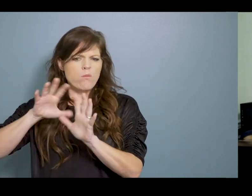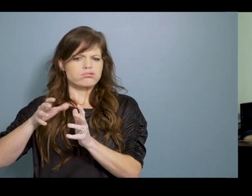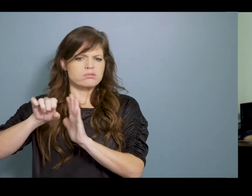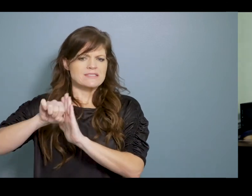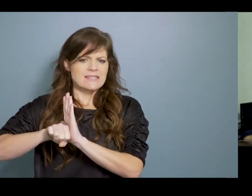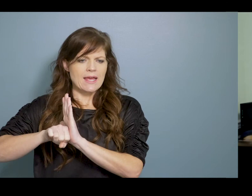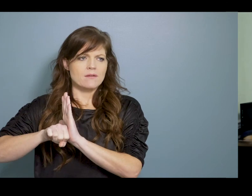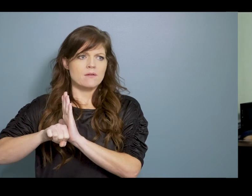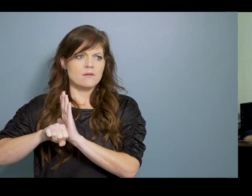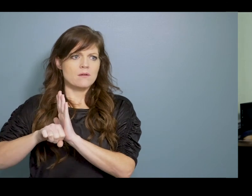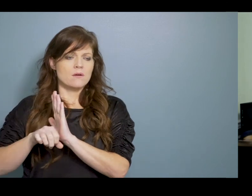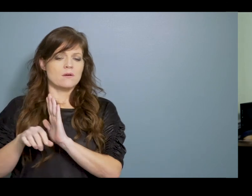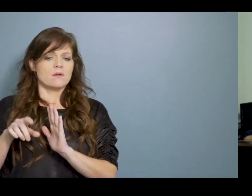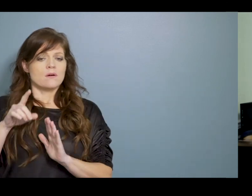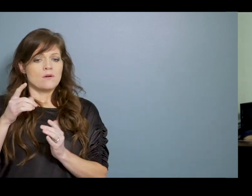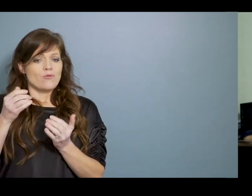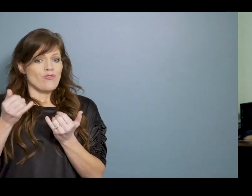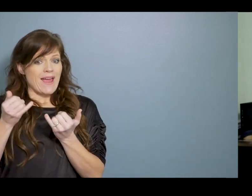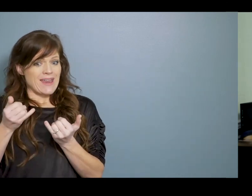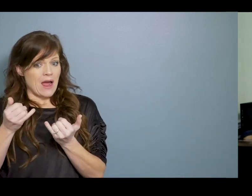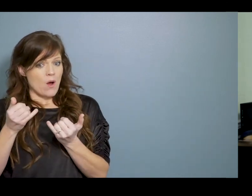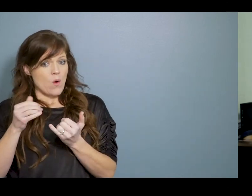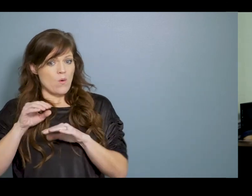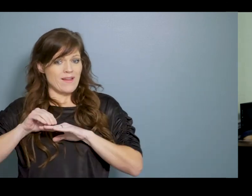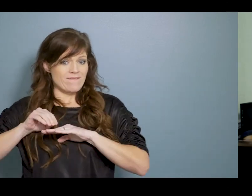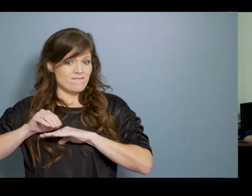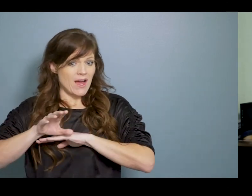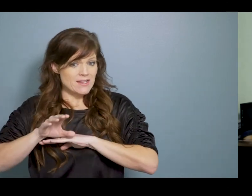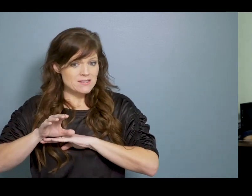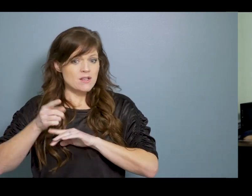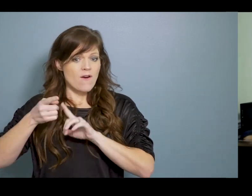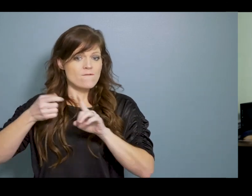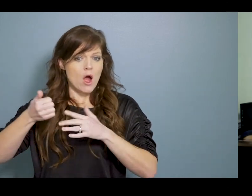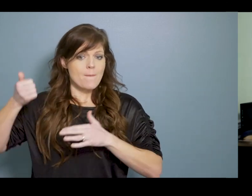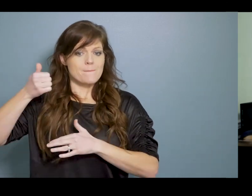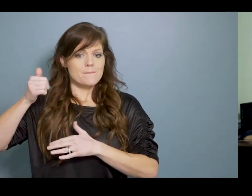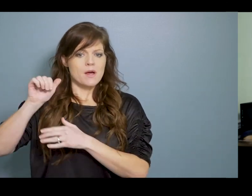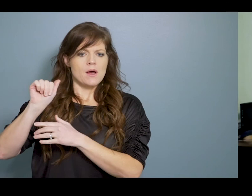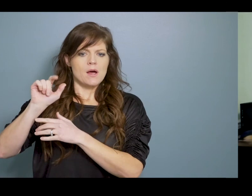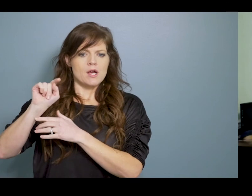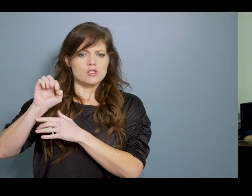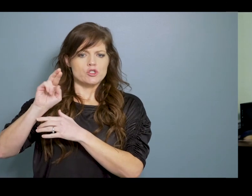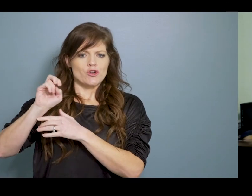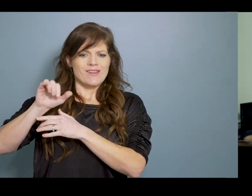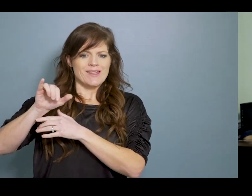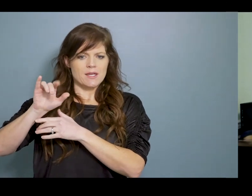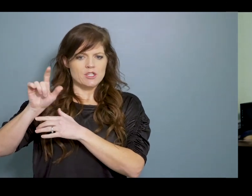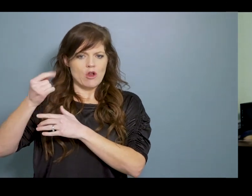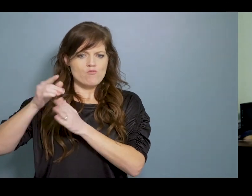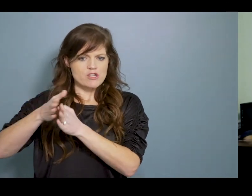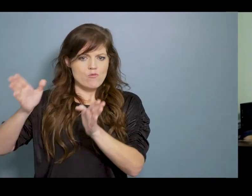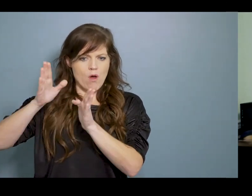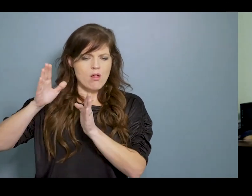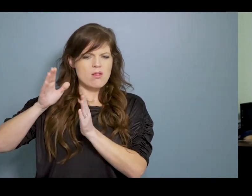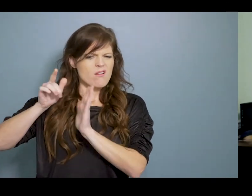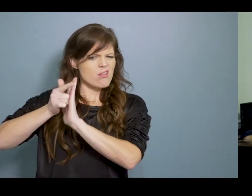entities. Right now, the advice from the attorney generals is, you know, unless there is